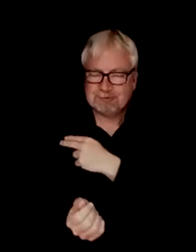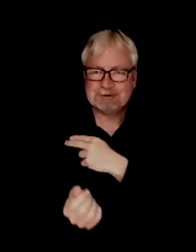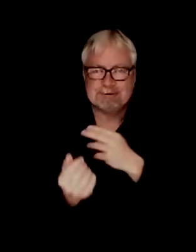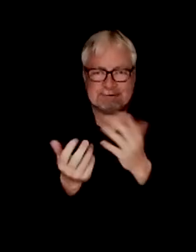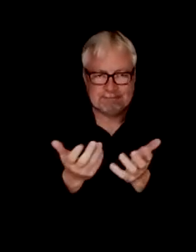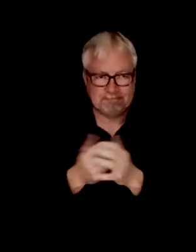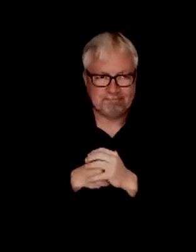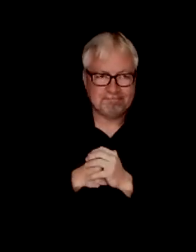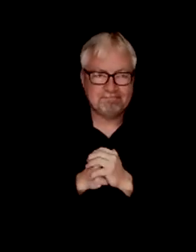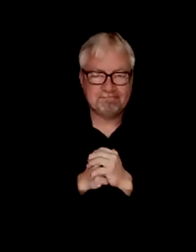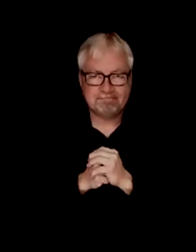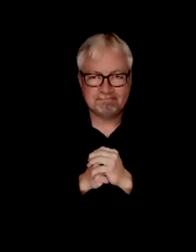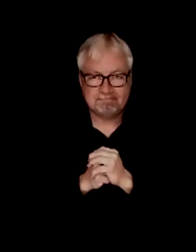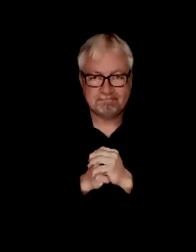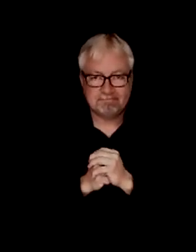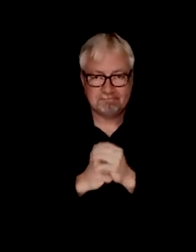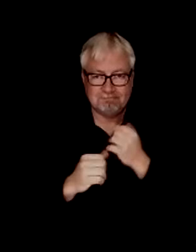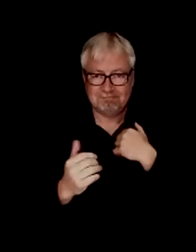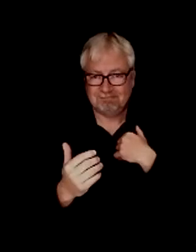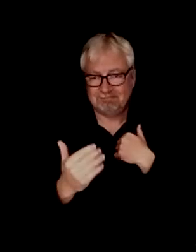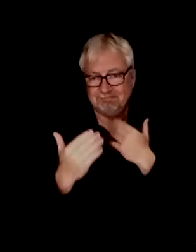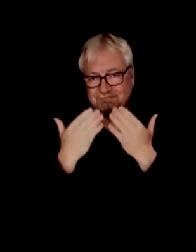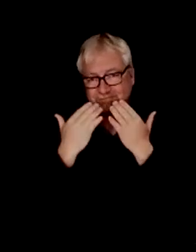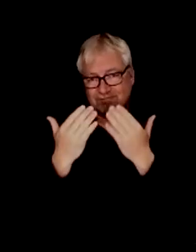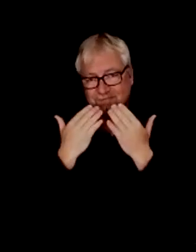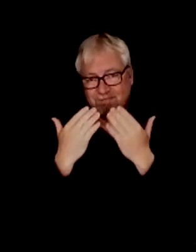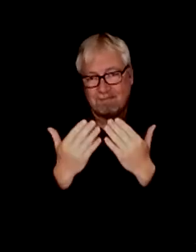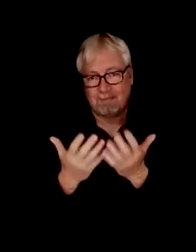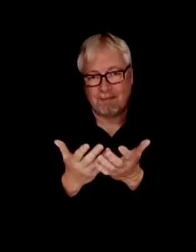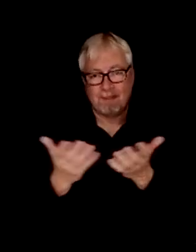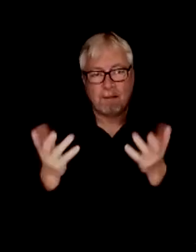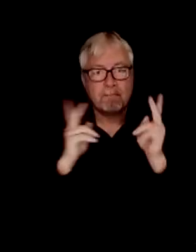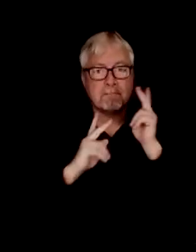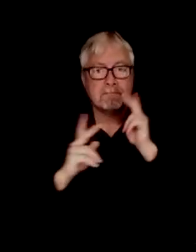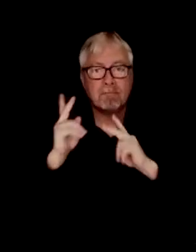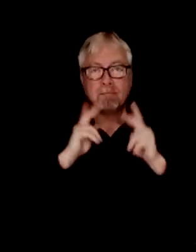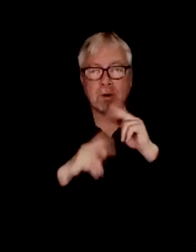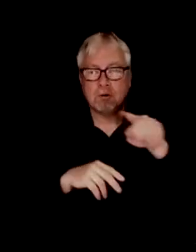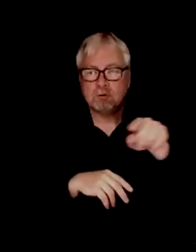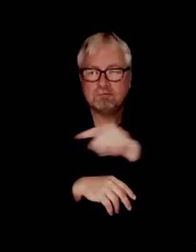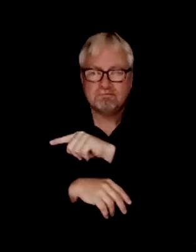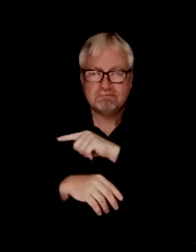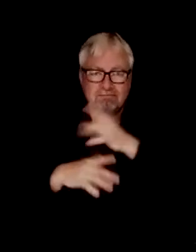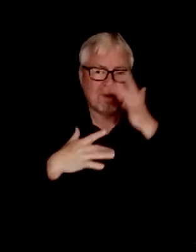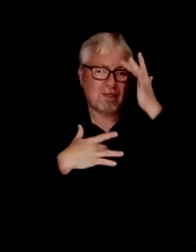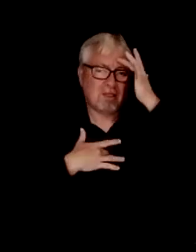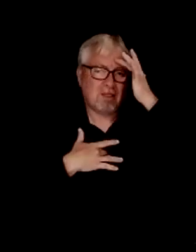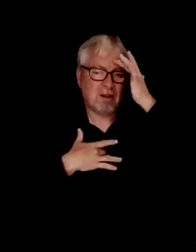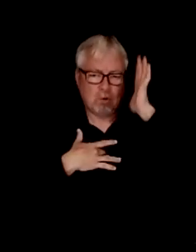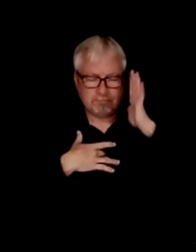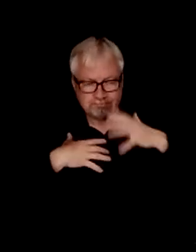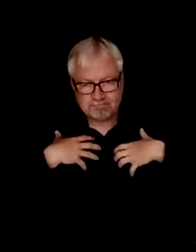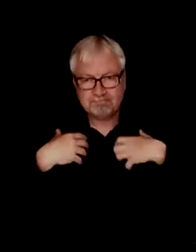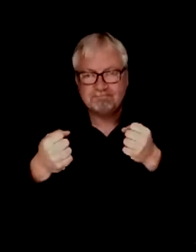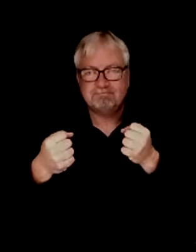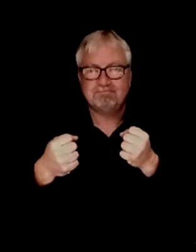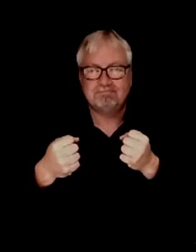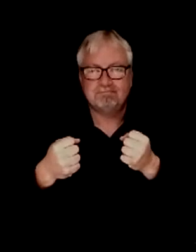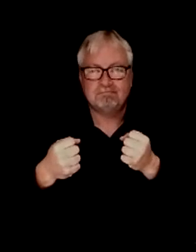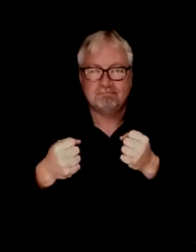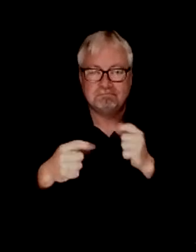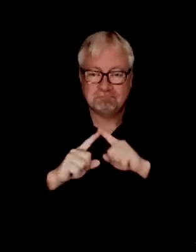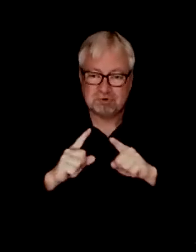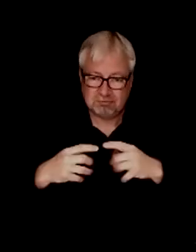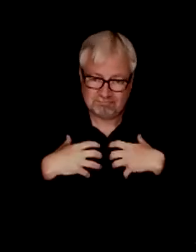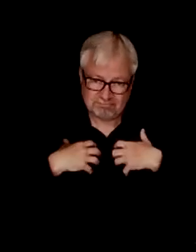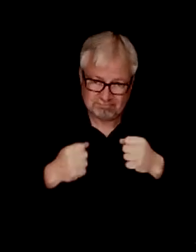the fact that most of the people who get sick will recover, but not all of them. And we know that some people who get COVID-19 will